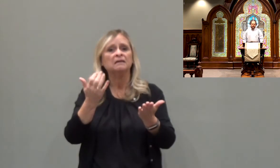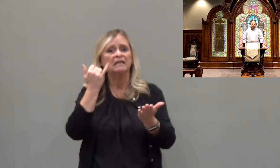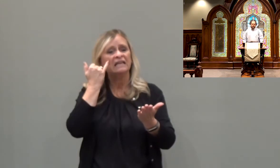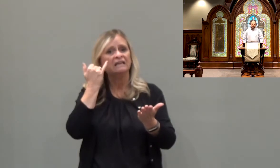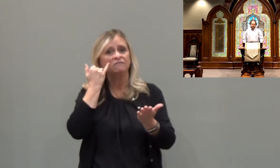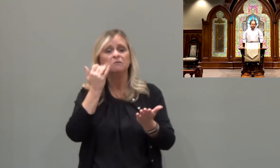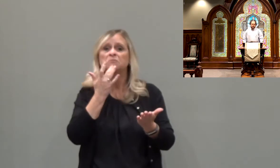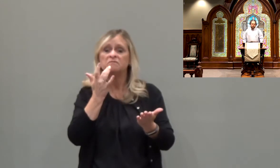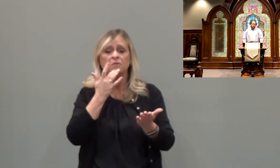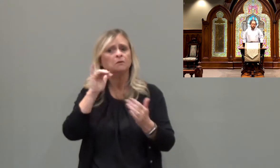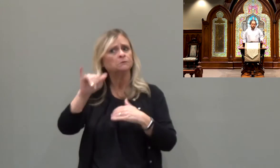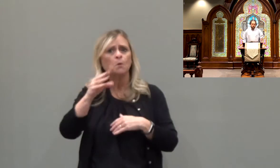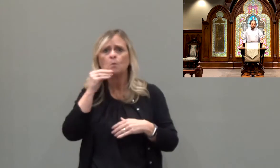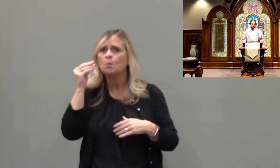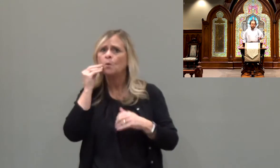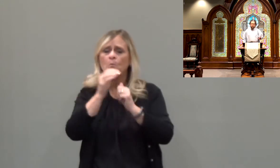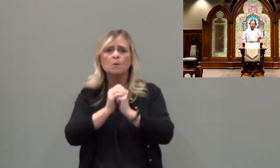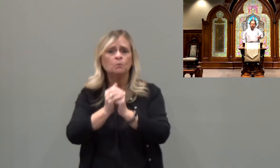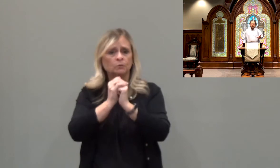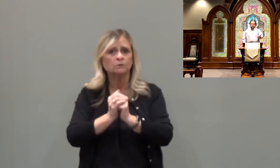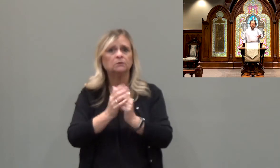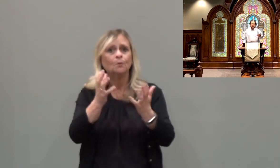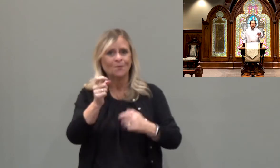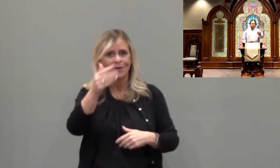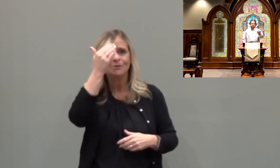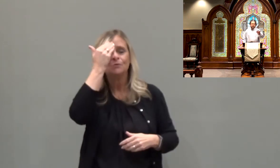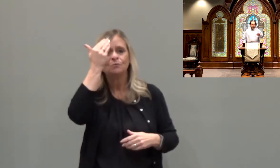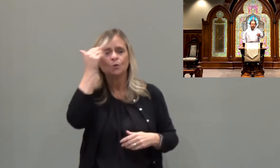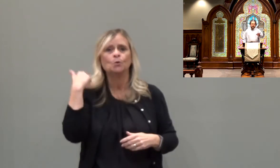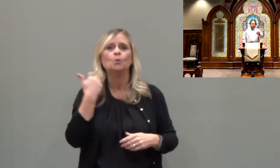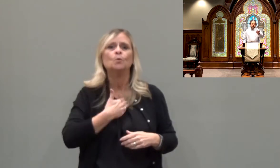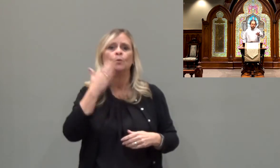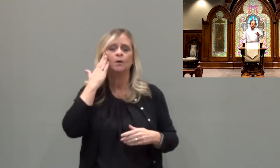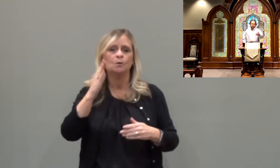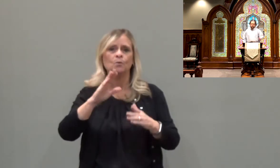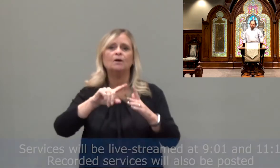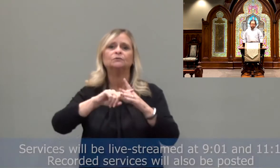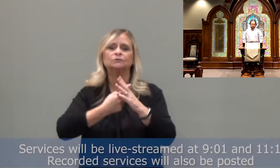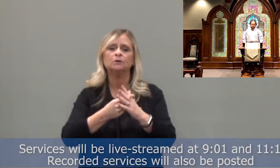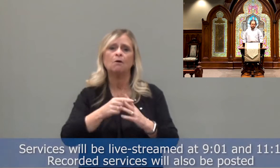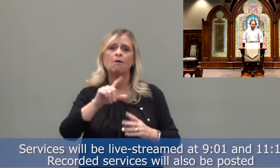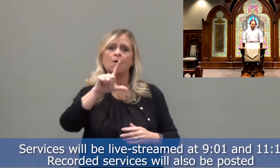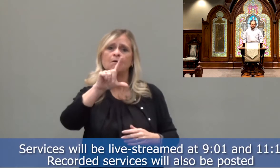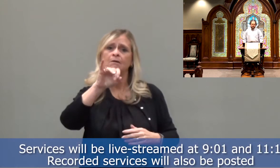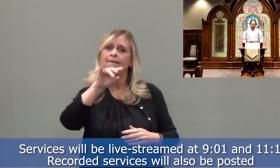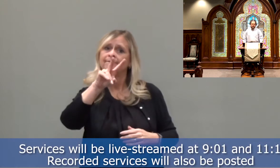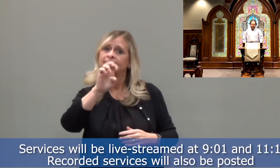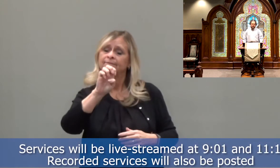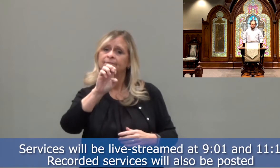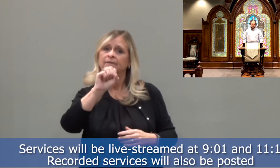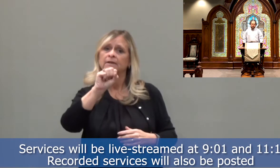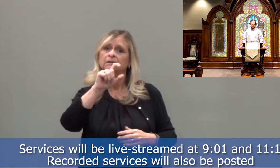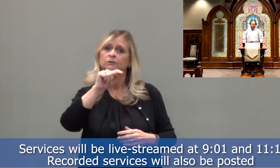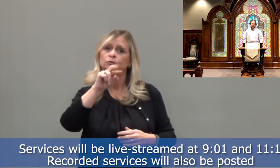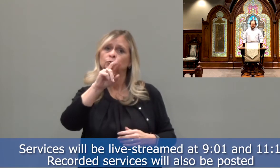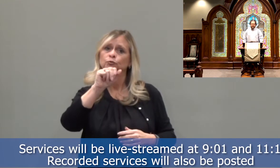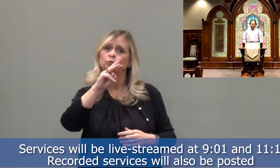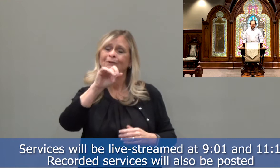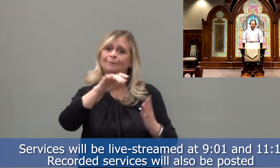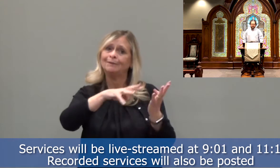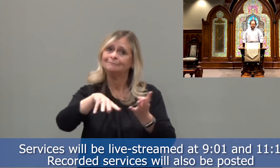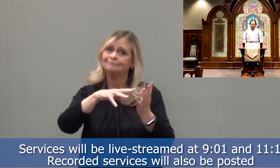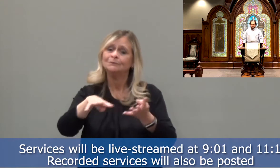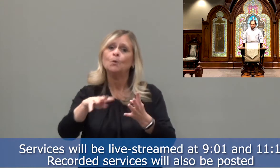next Sunday. We want you to know that we will begin live streaming worship services at 9:01